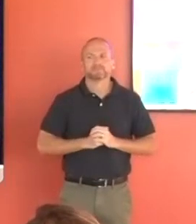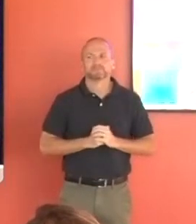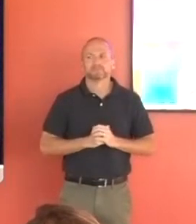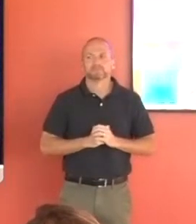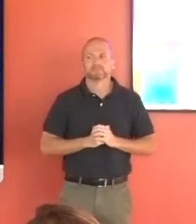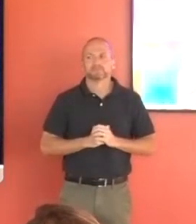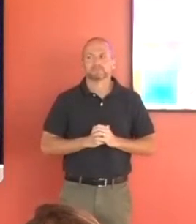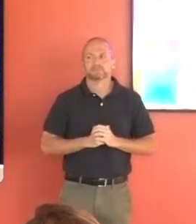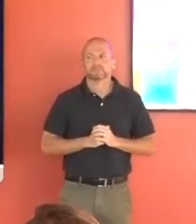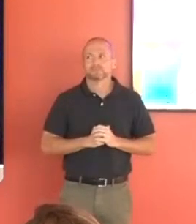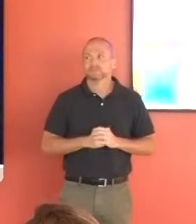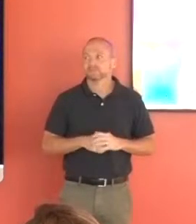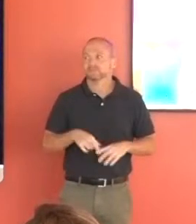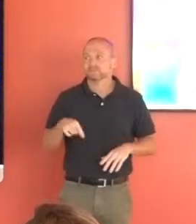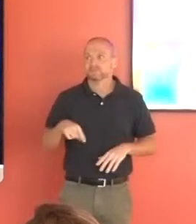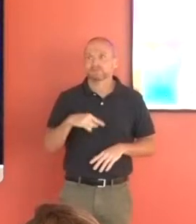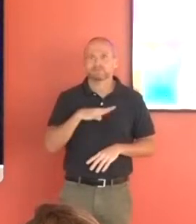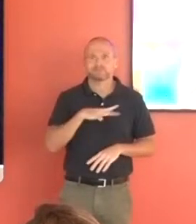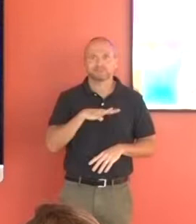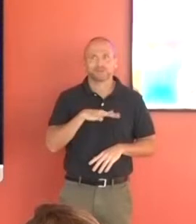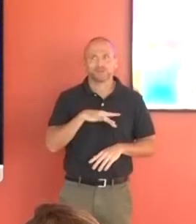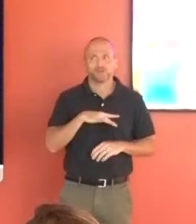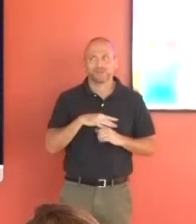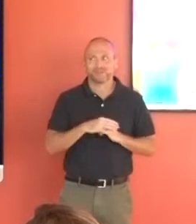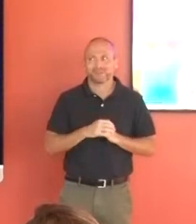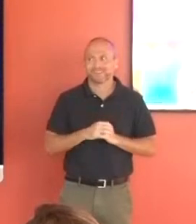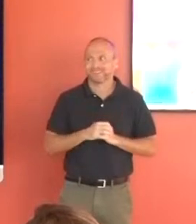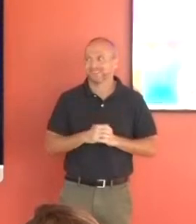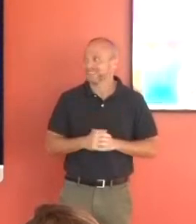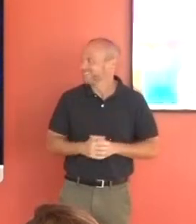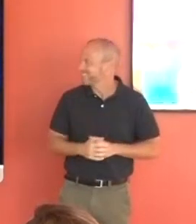and this is cool.